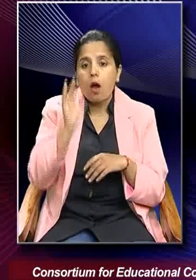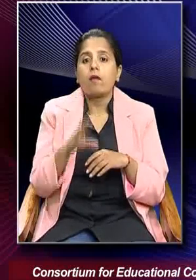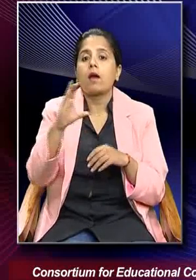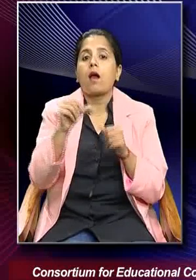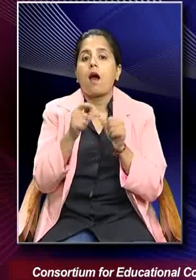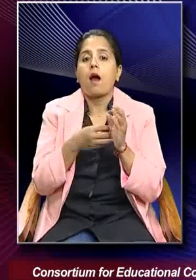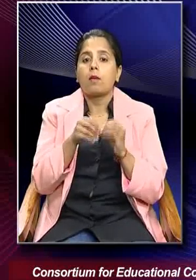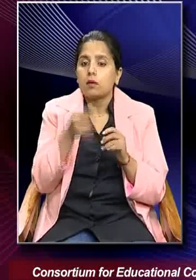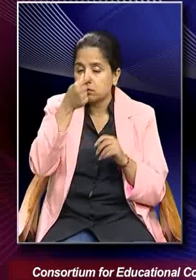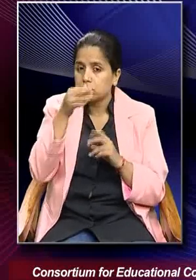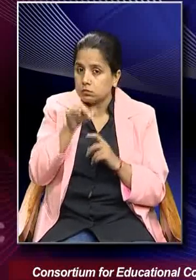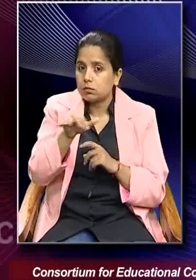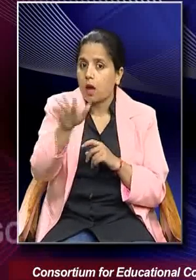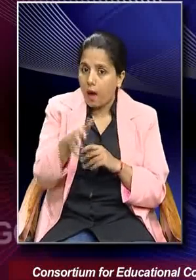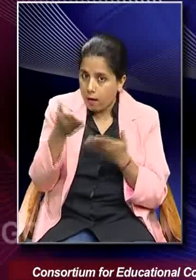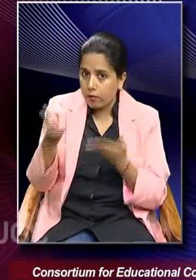emissions, but you are